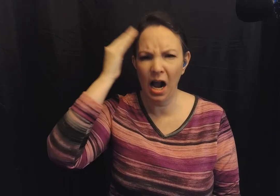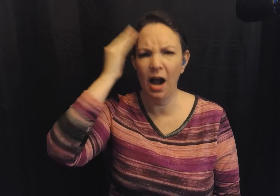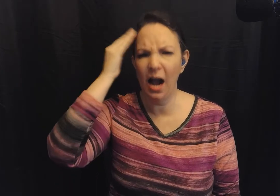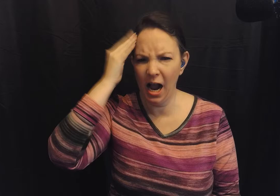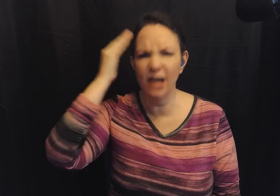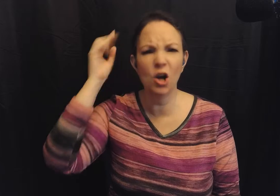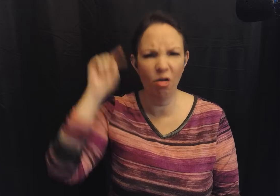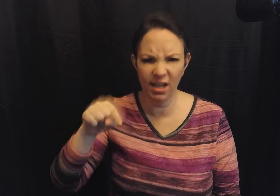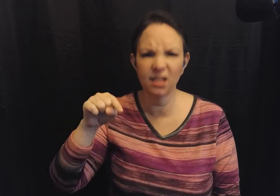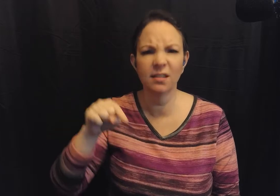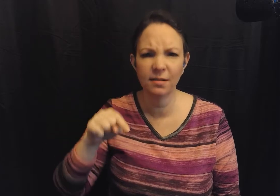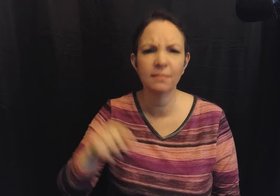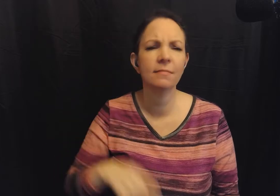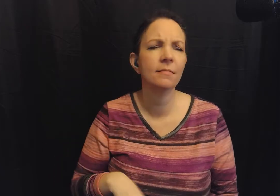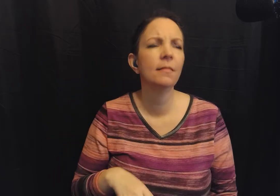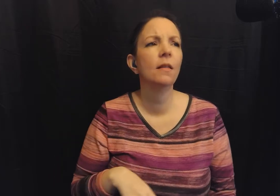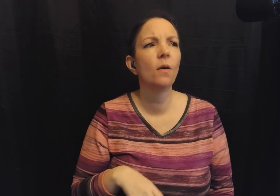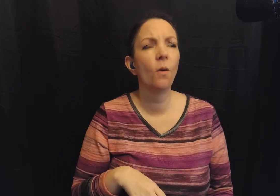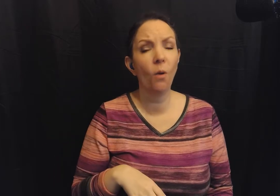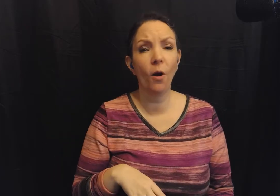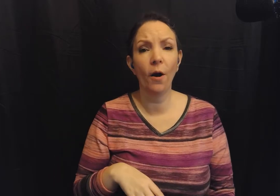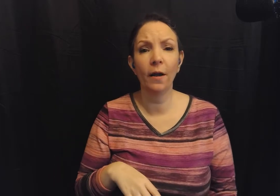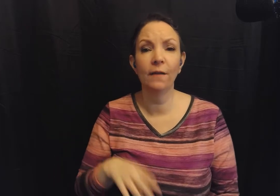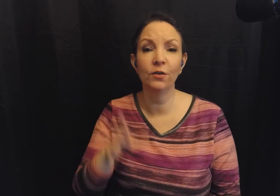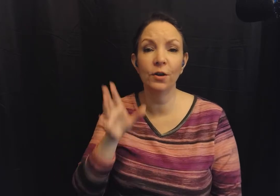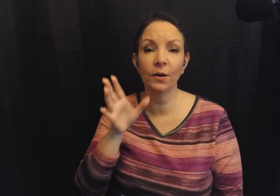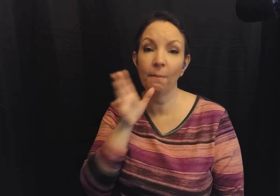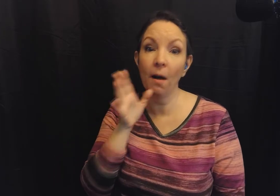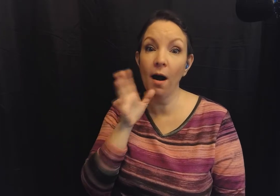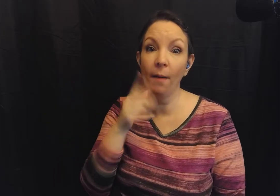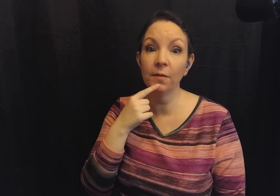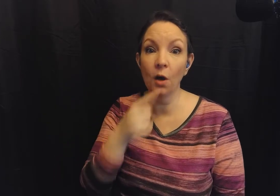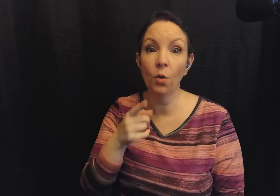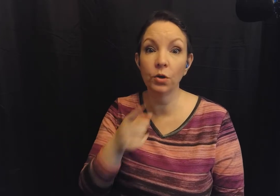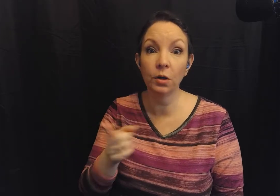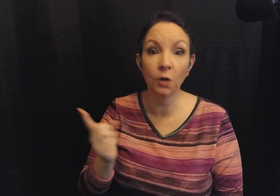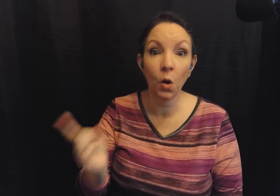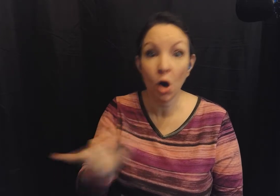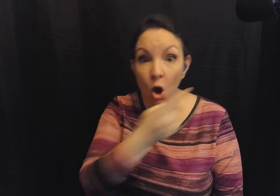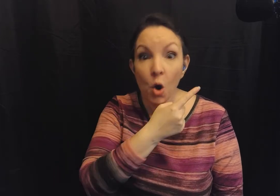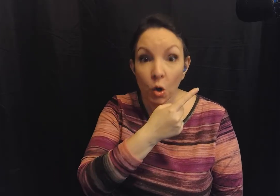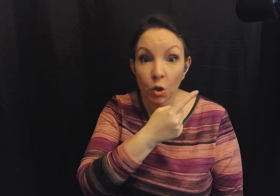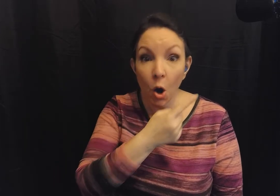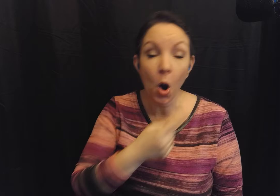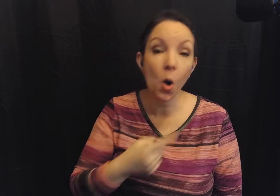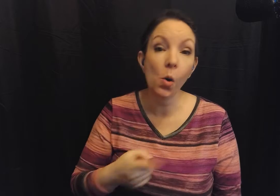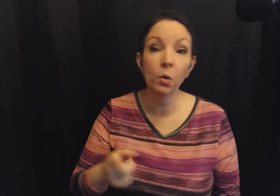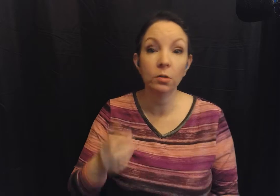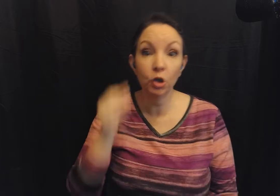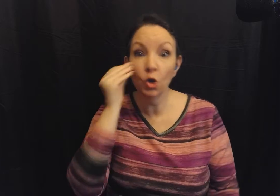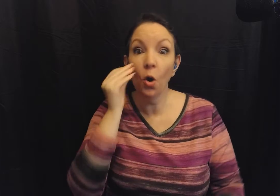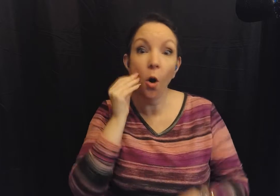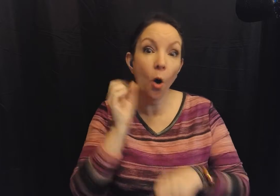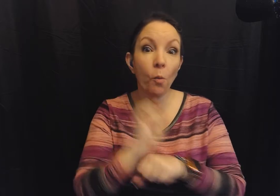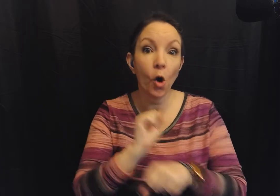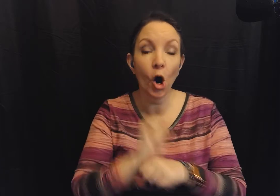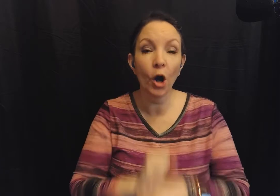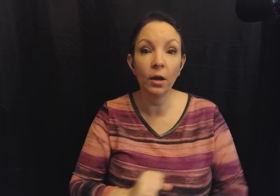I know this, or if your mom tells you, go do your homework, you're like, I